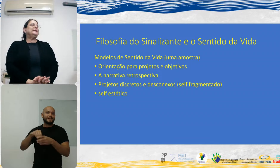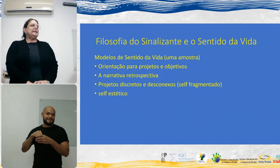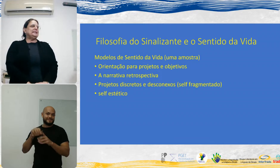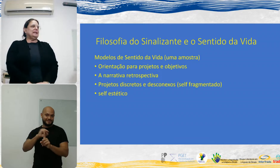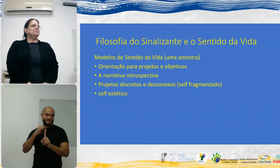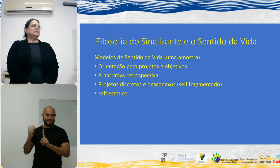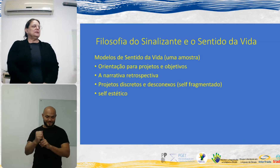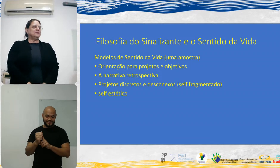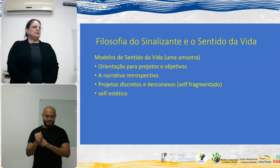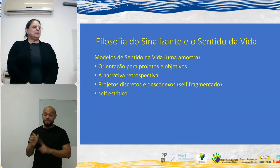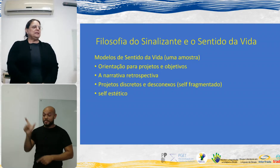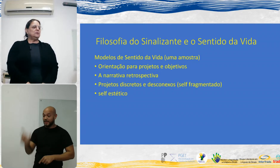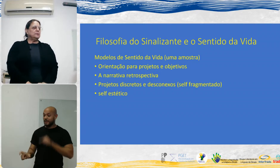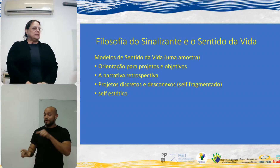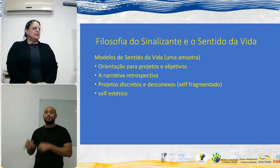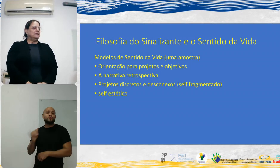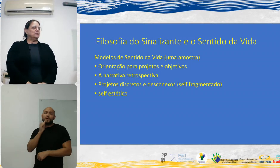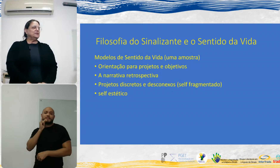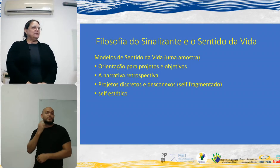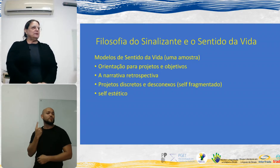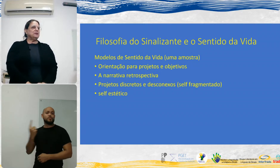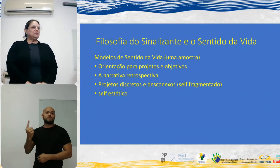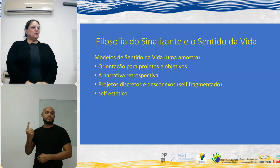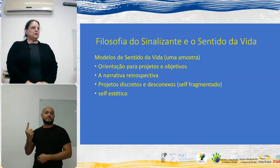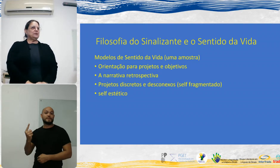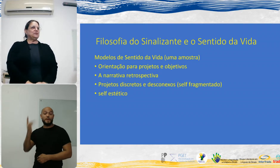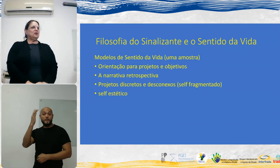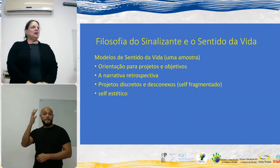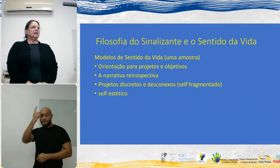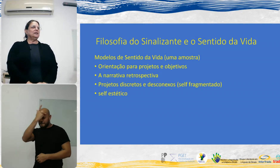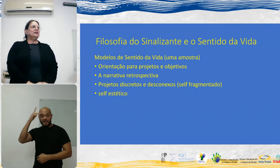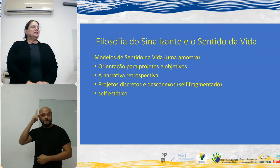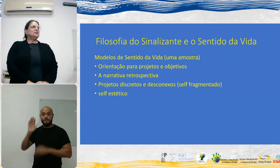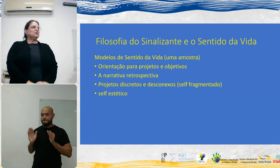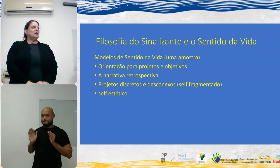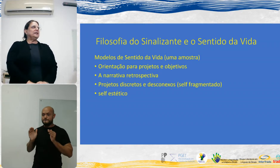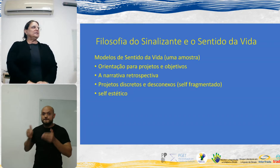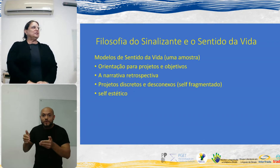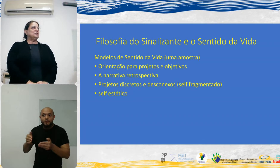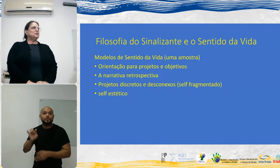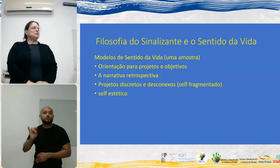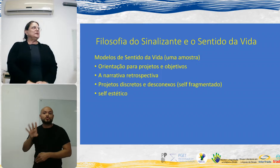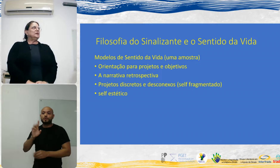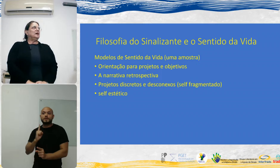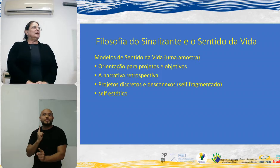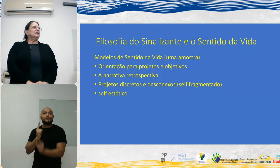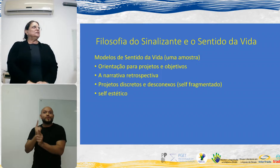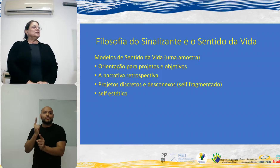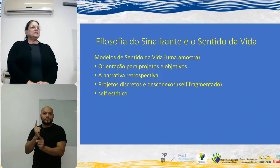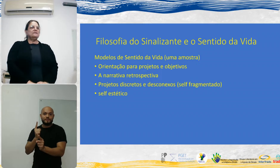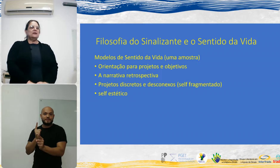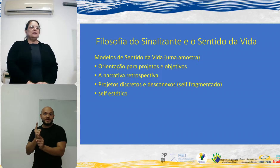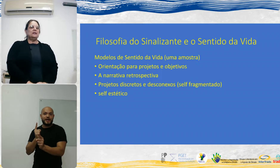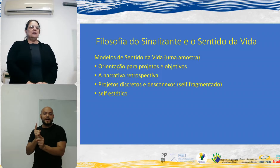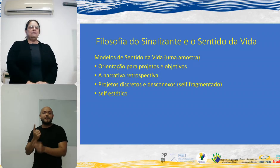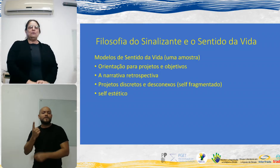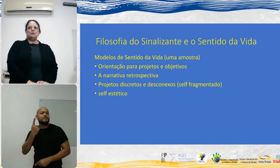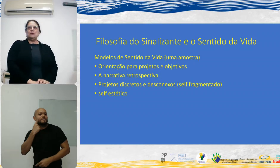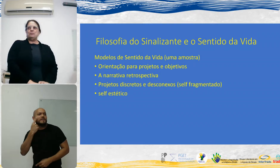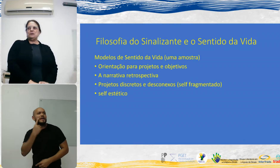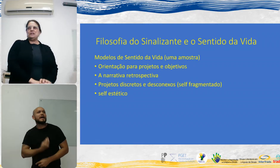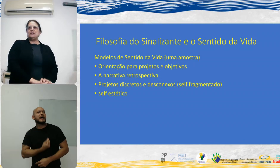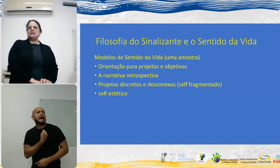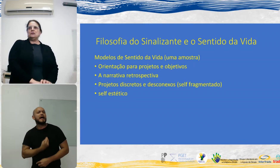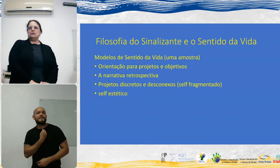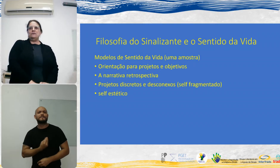just one example of somebody whose life was very much focused on trying to justify the life through